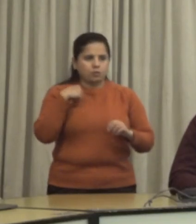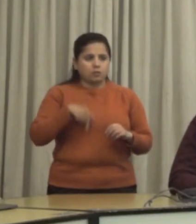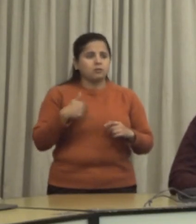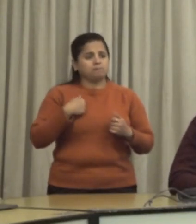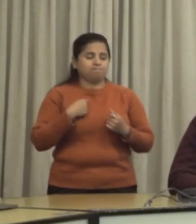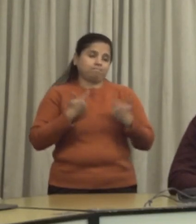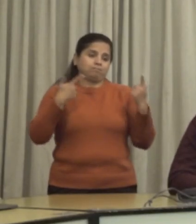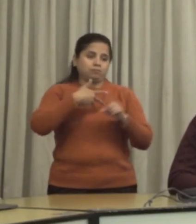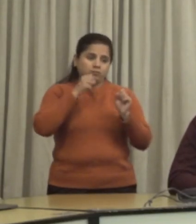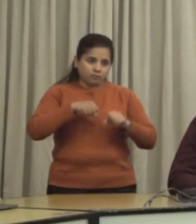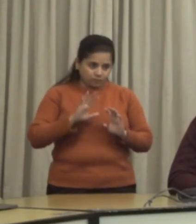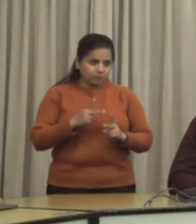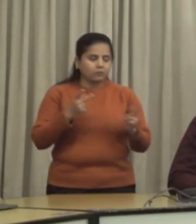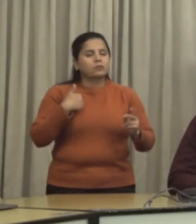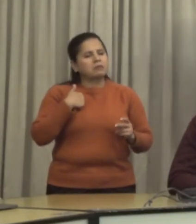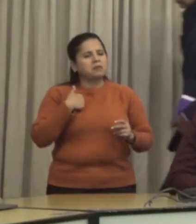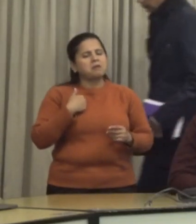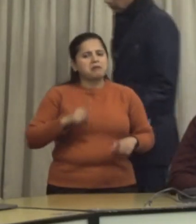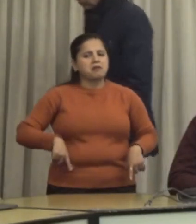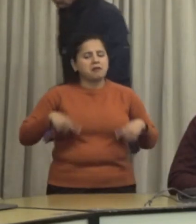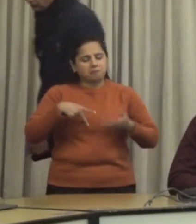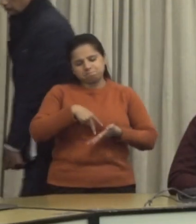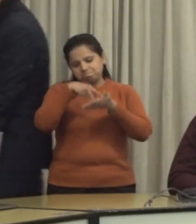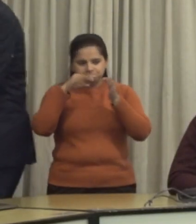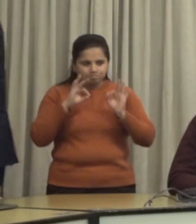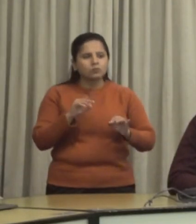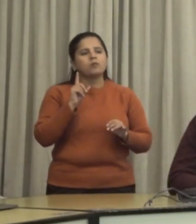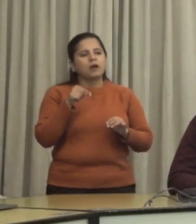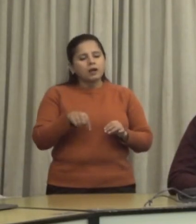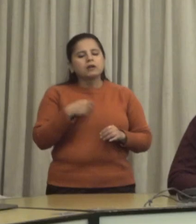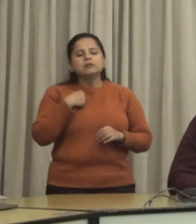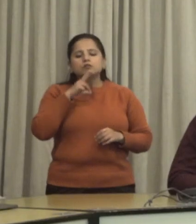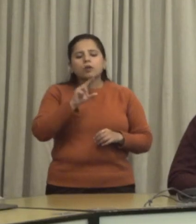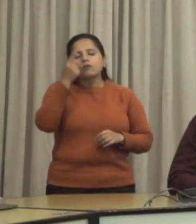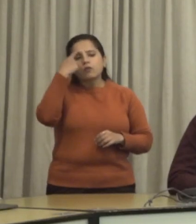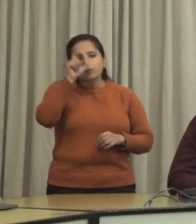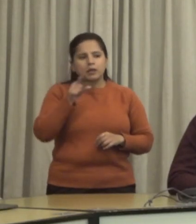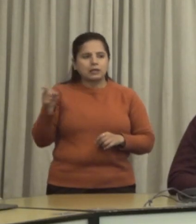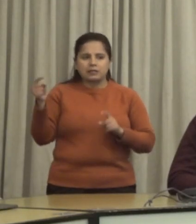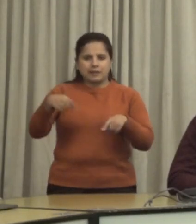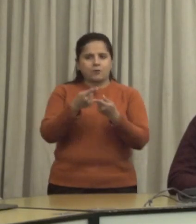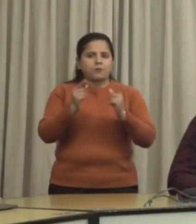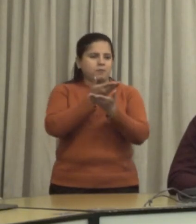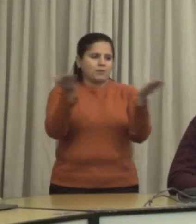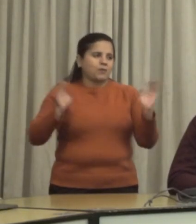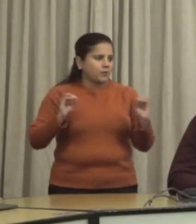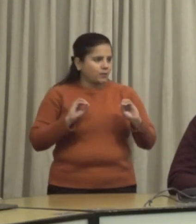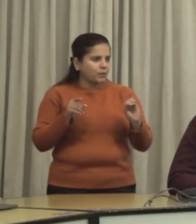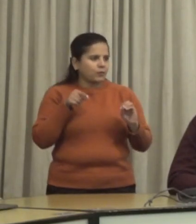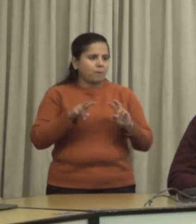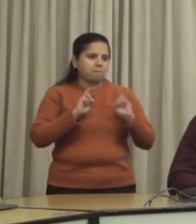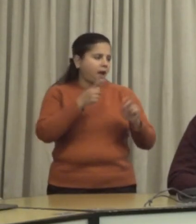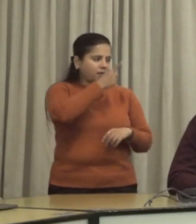elite background. I have had a very privileged life. But today I'll speak for people who are not here in this room and not on the